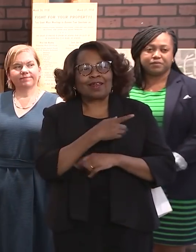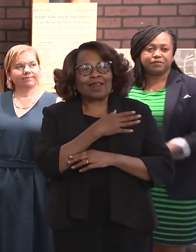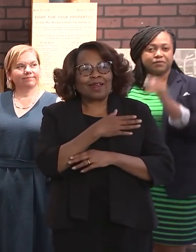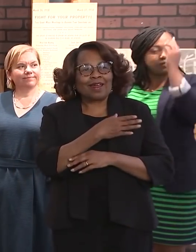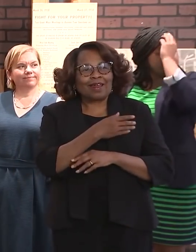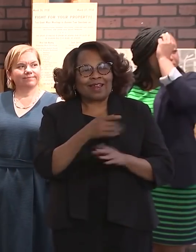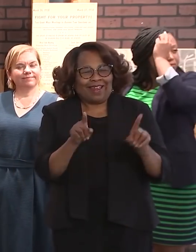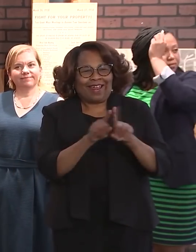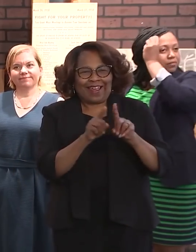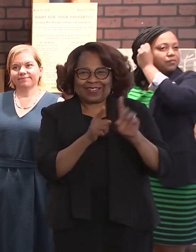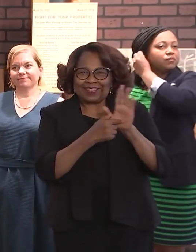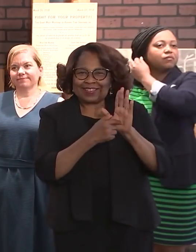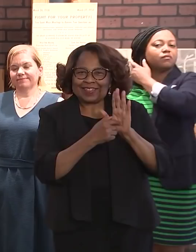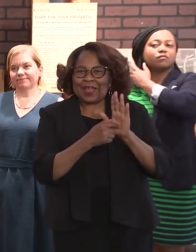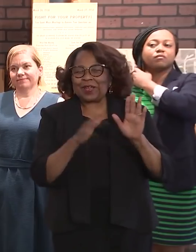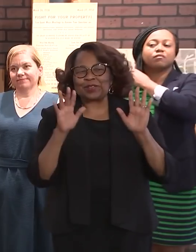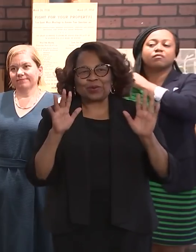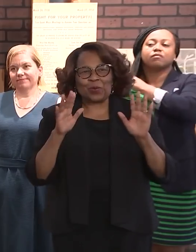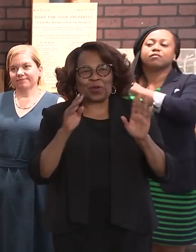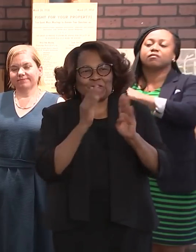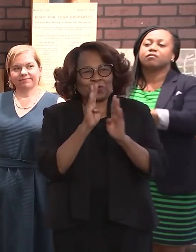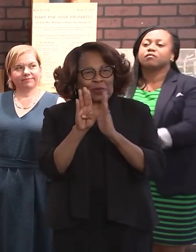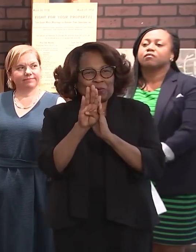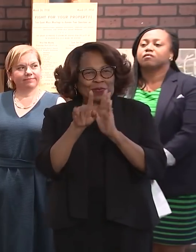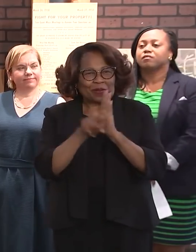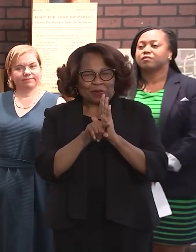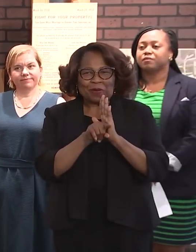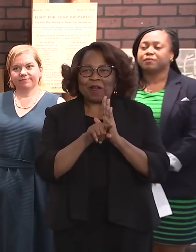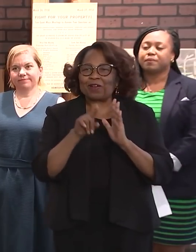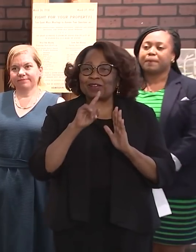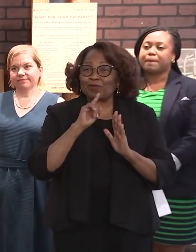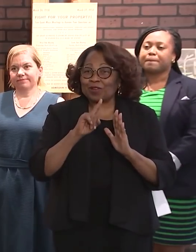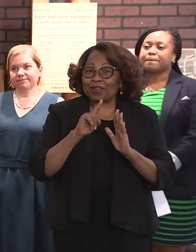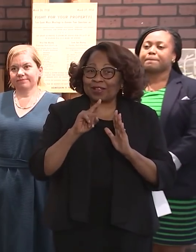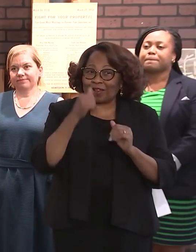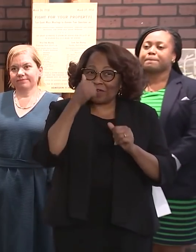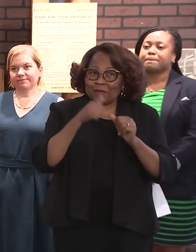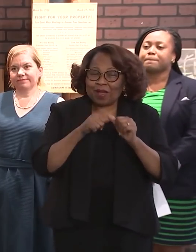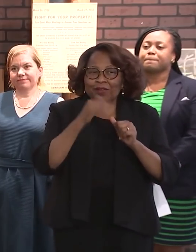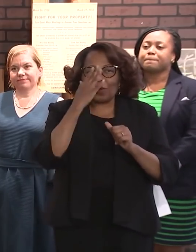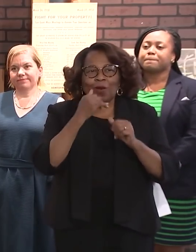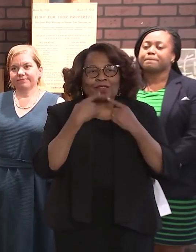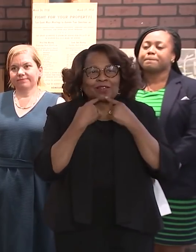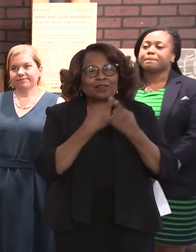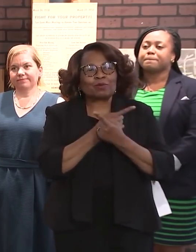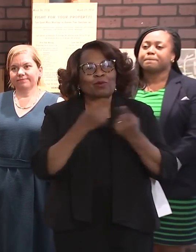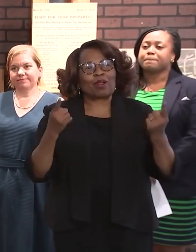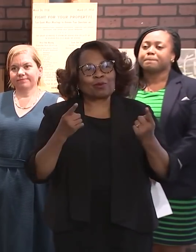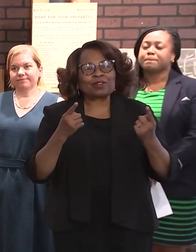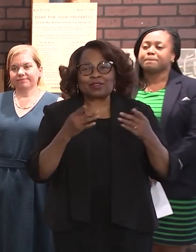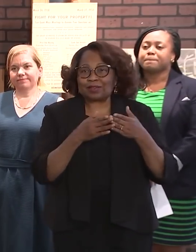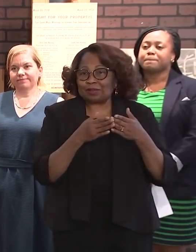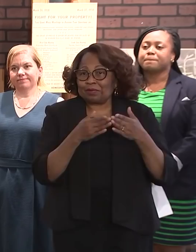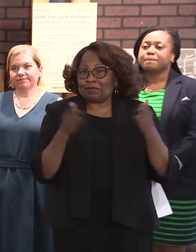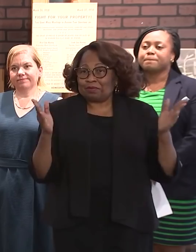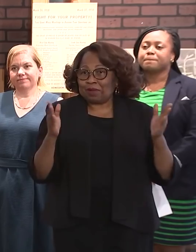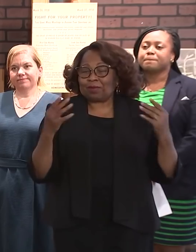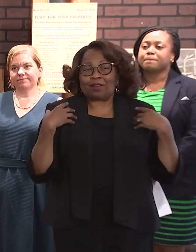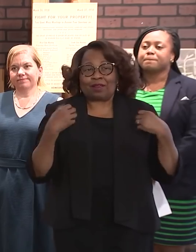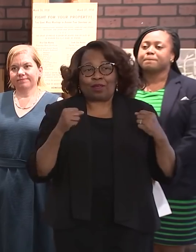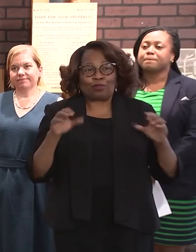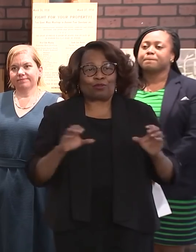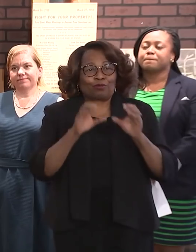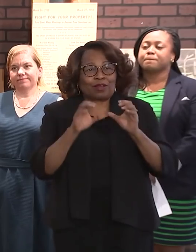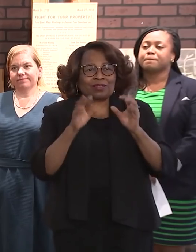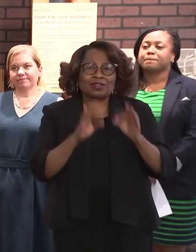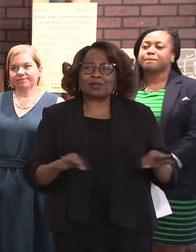is a wonderful backdrop and a stark reminder of why this proclamation to racism as a public health crisis is so